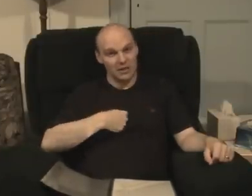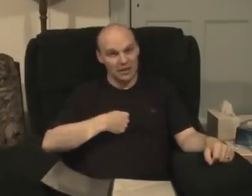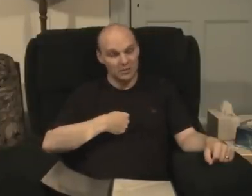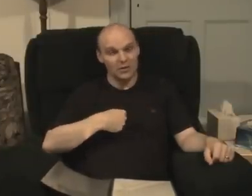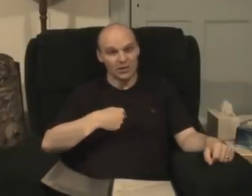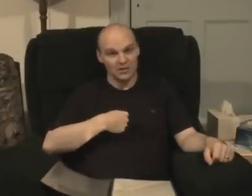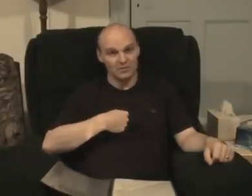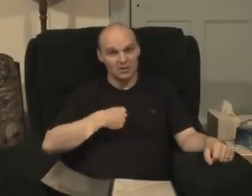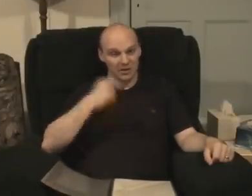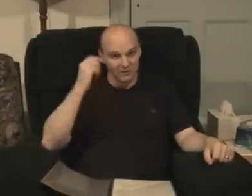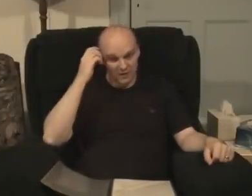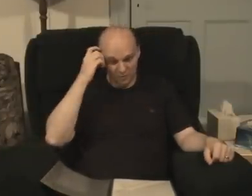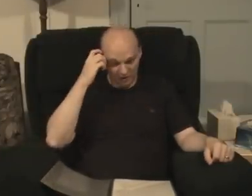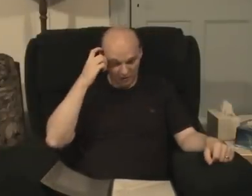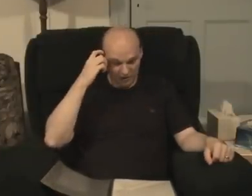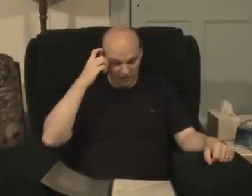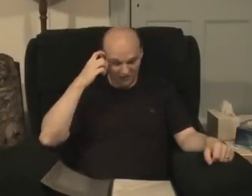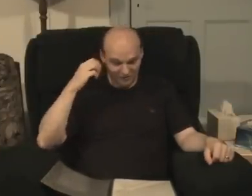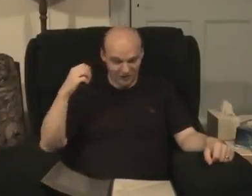me, which is just a finger pointing towards yourself.